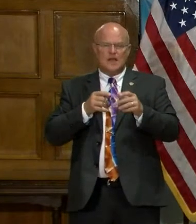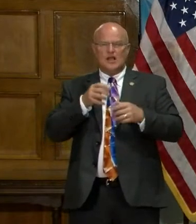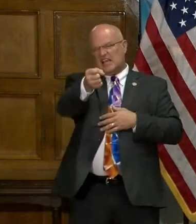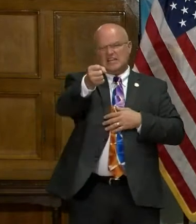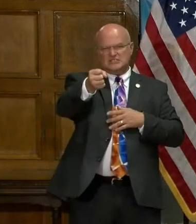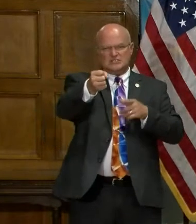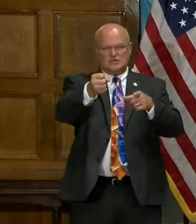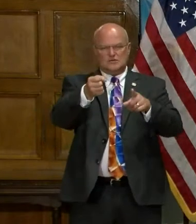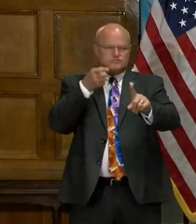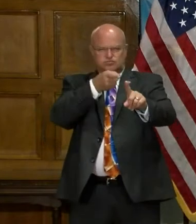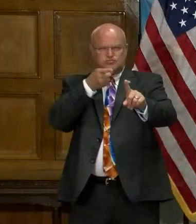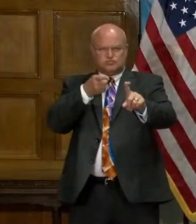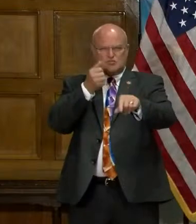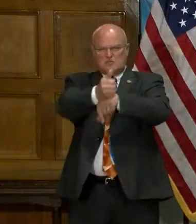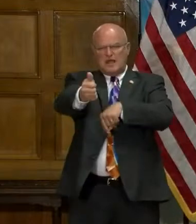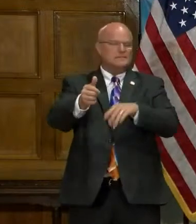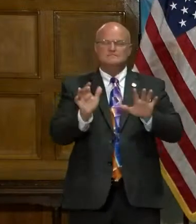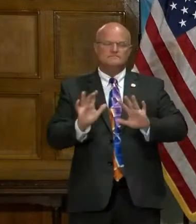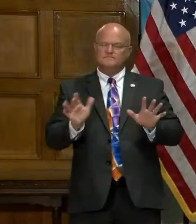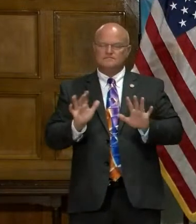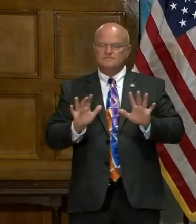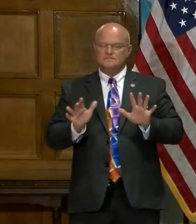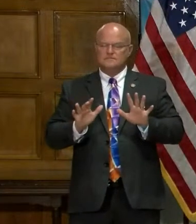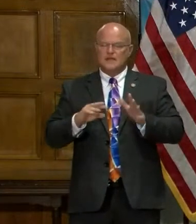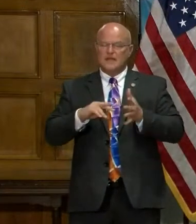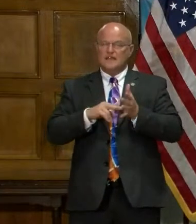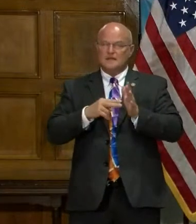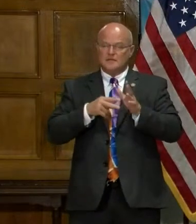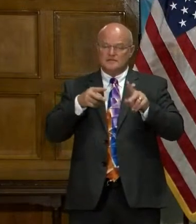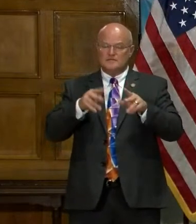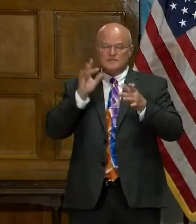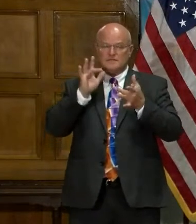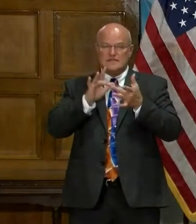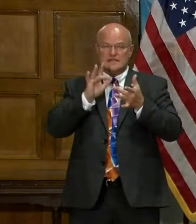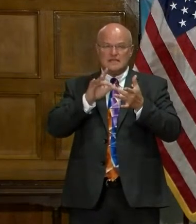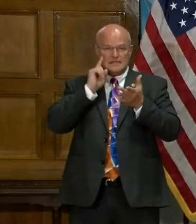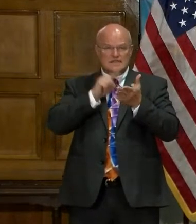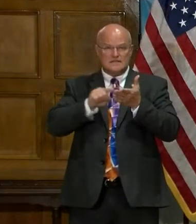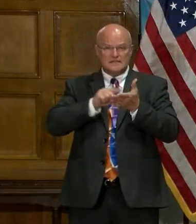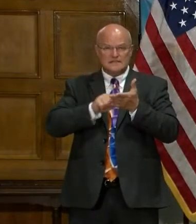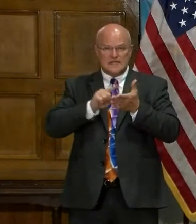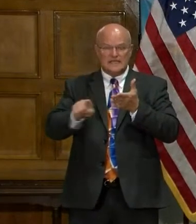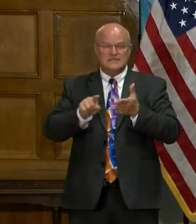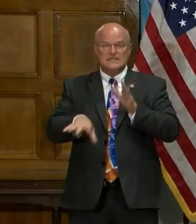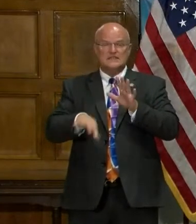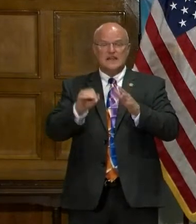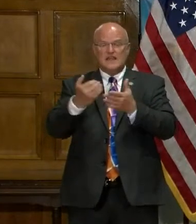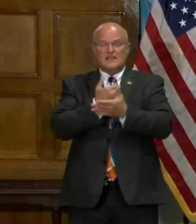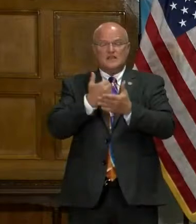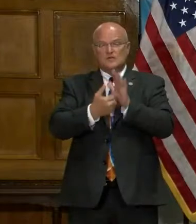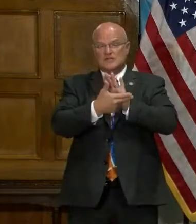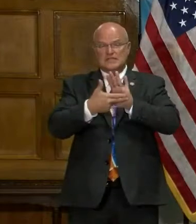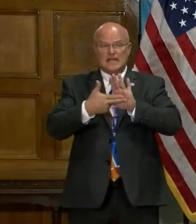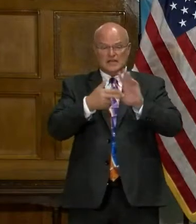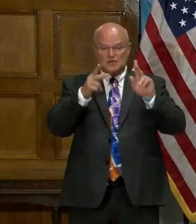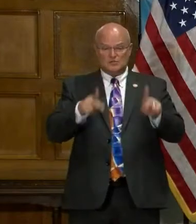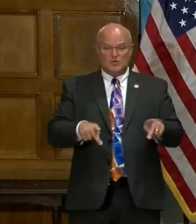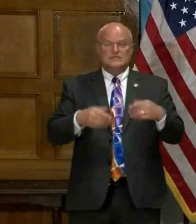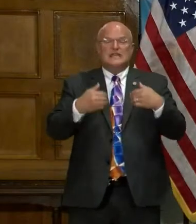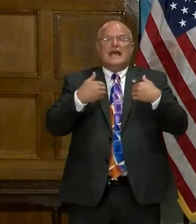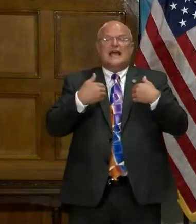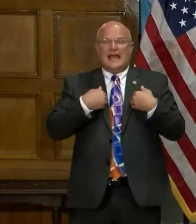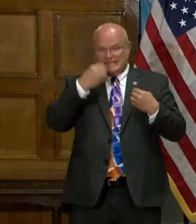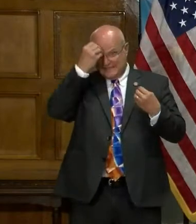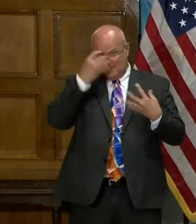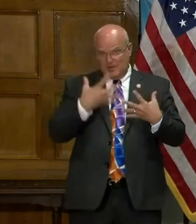gotcha or assign blame. So the main focus of our case investigations is to make sure that that newly diagnosed individual has